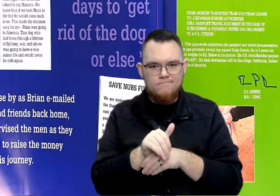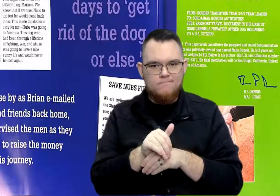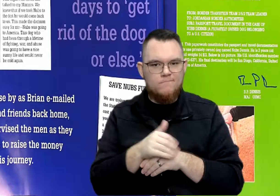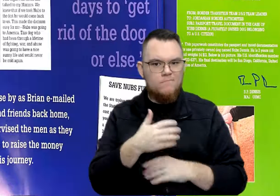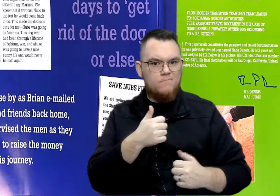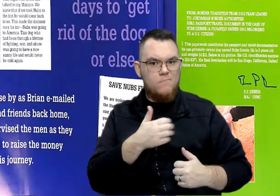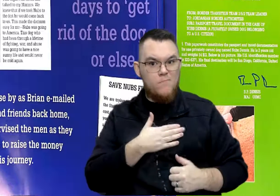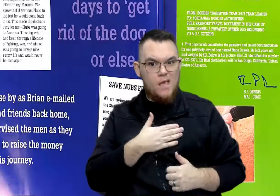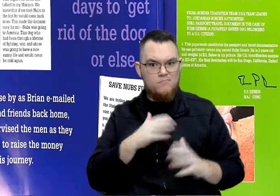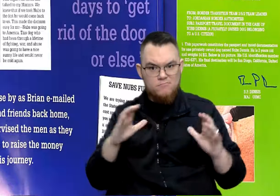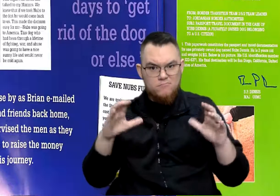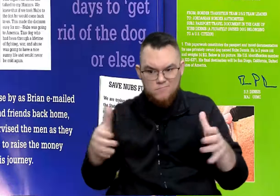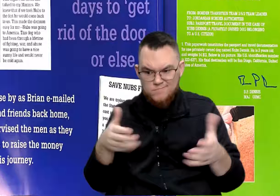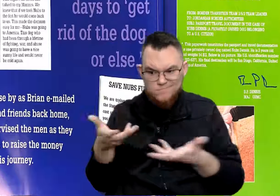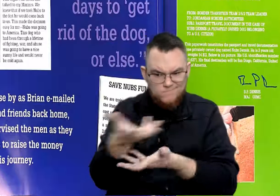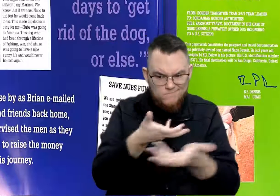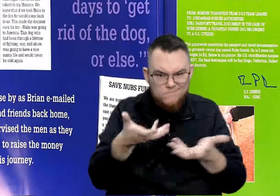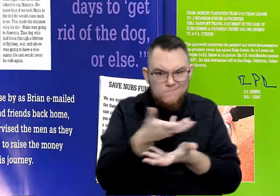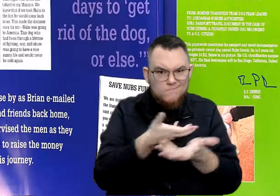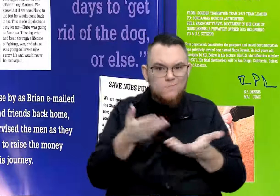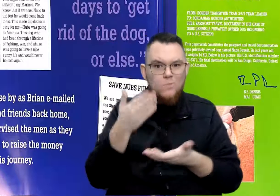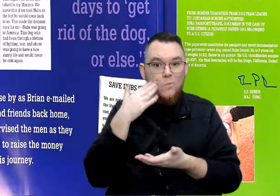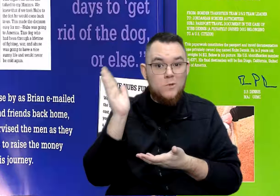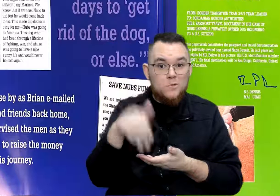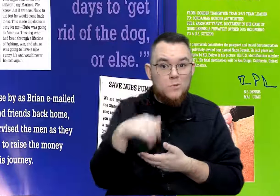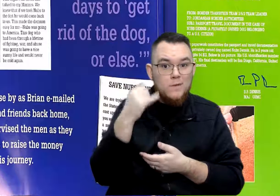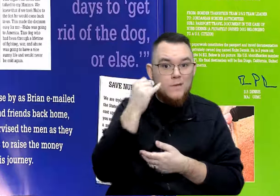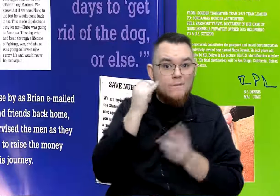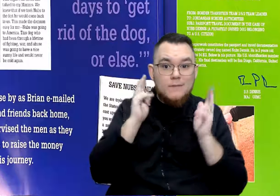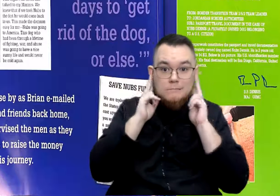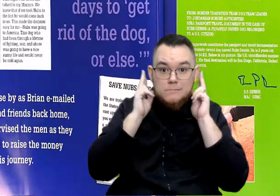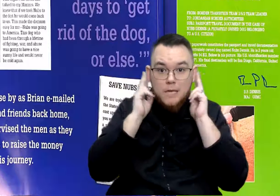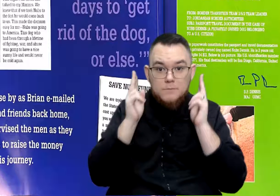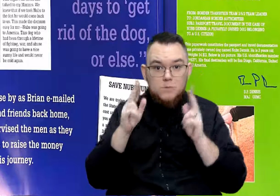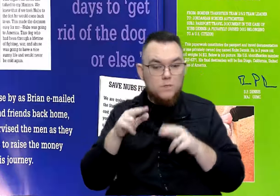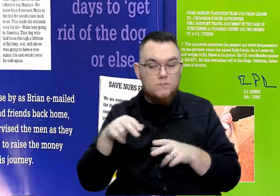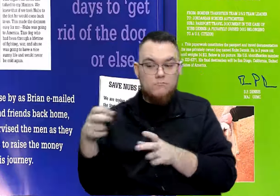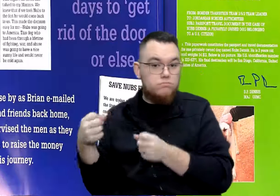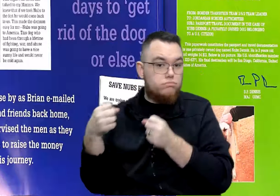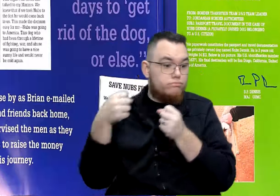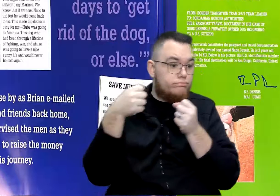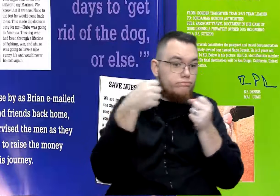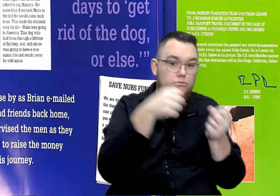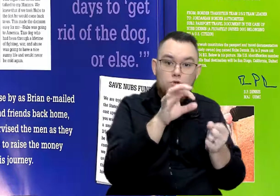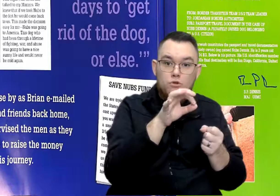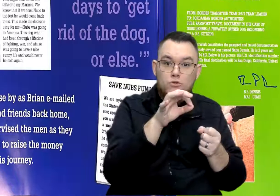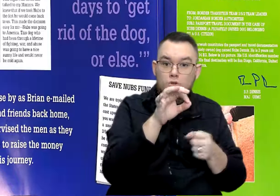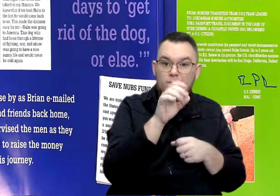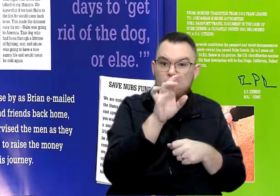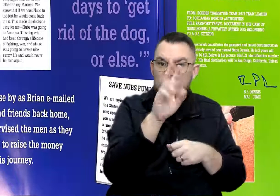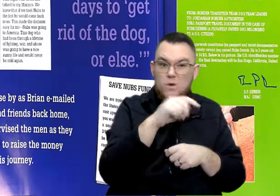Marines. We knew that if we took Nubs to the fort, he would come back to us. This made the decision easy for